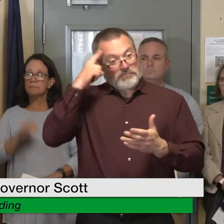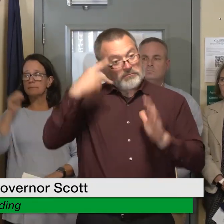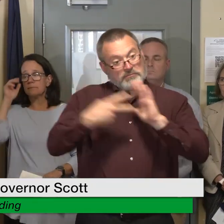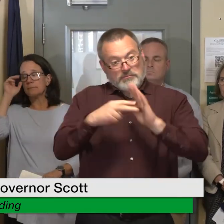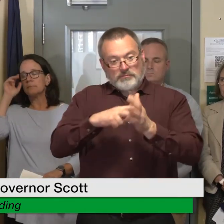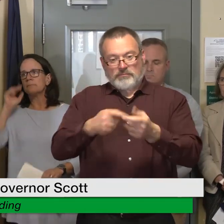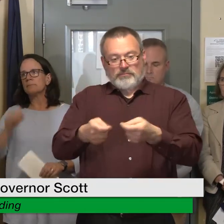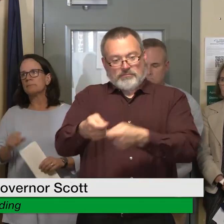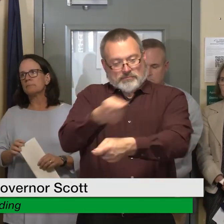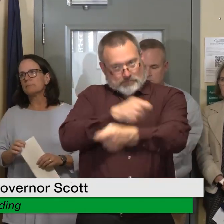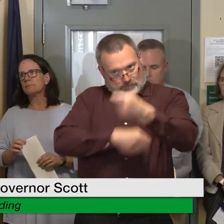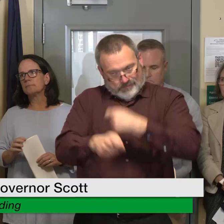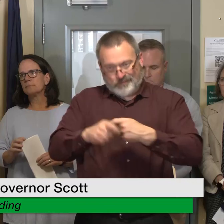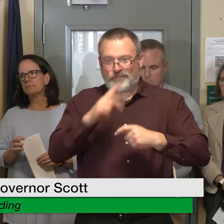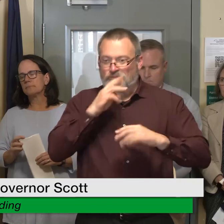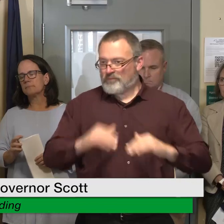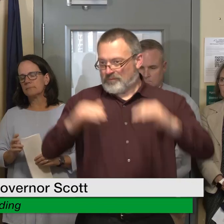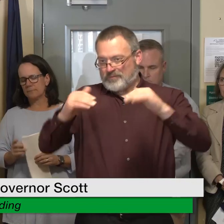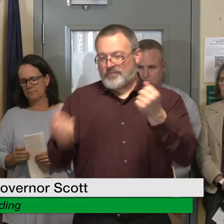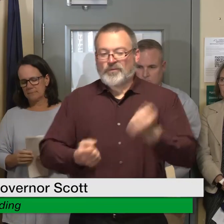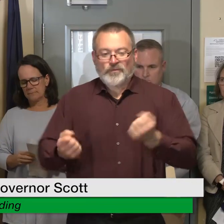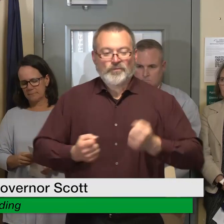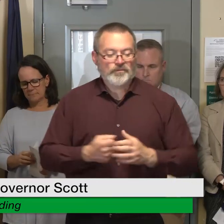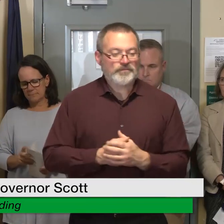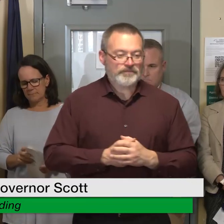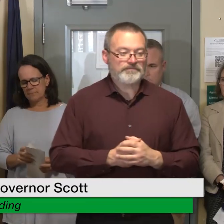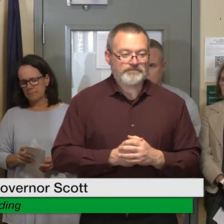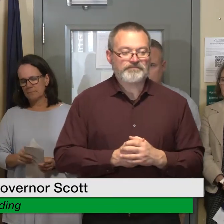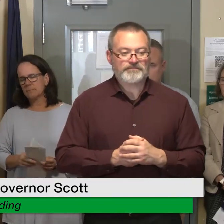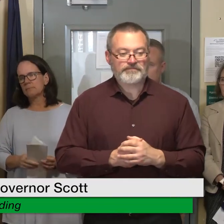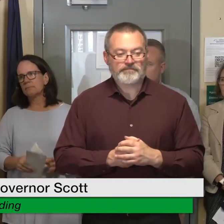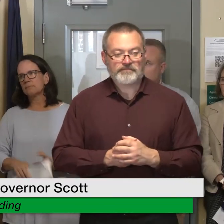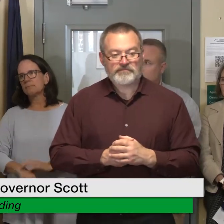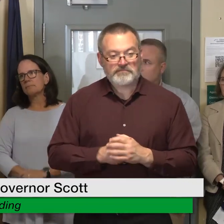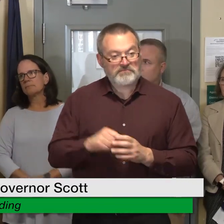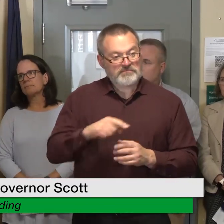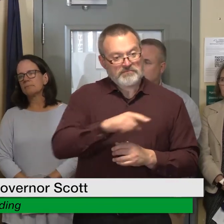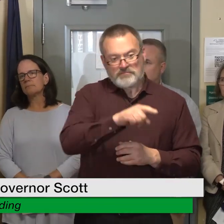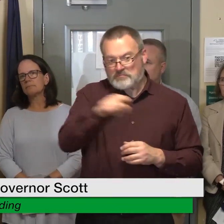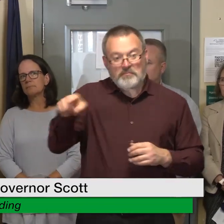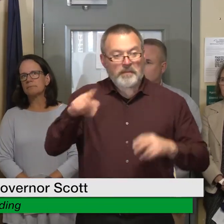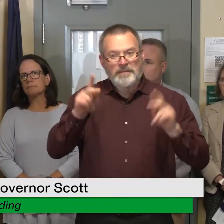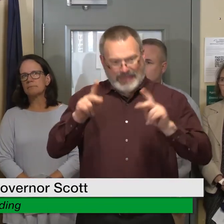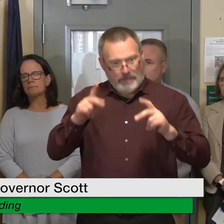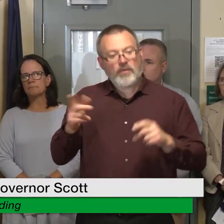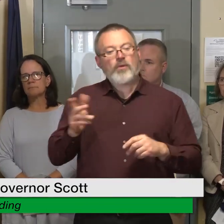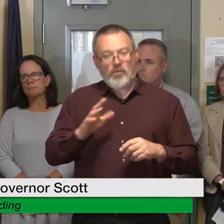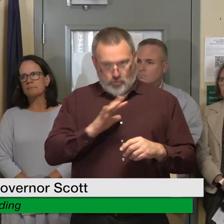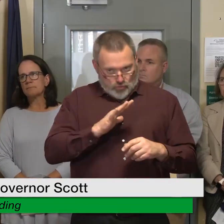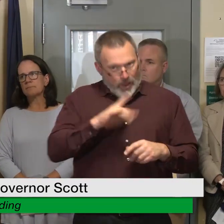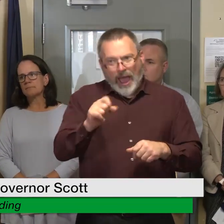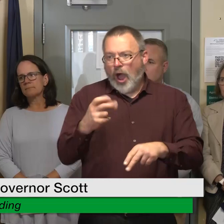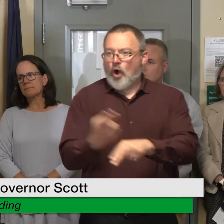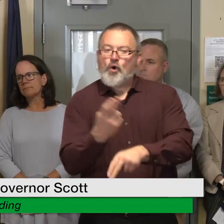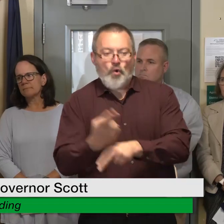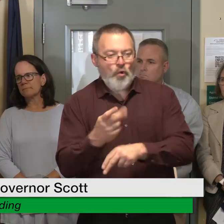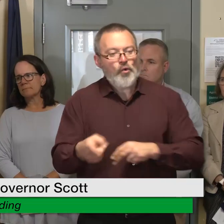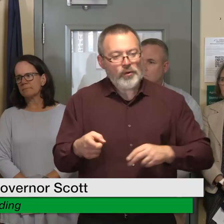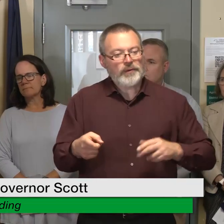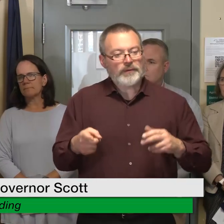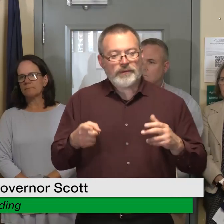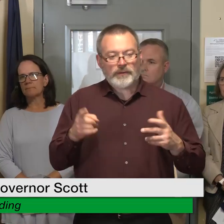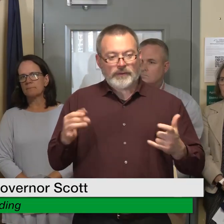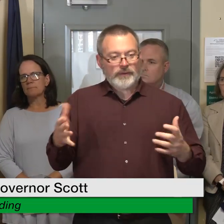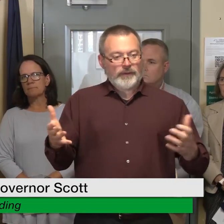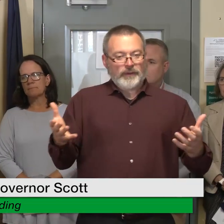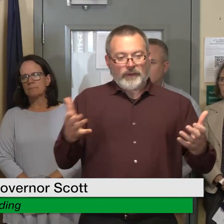vehicles. Program participants may use these programs that I've described to bundle different